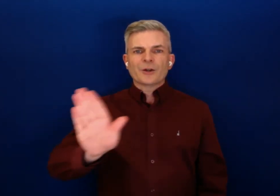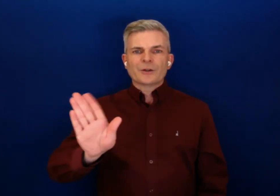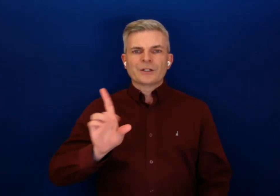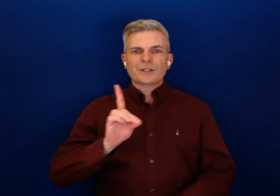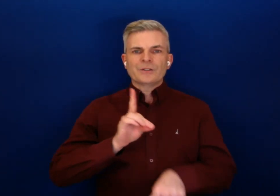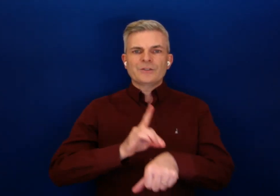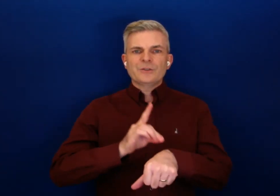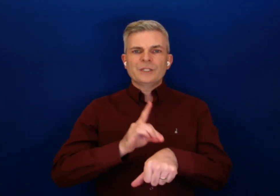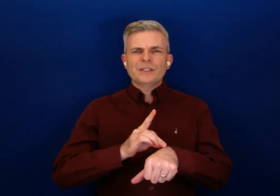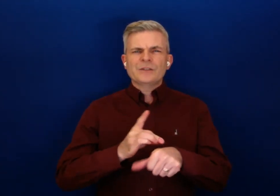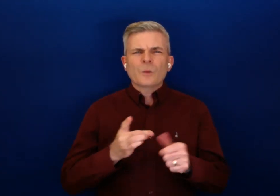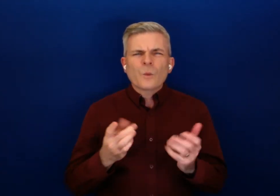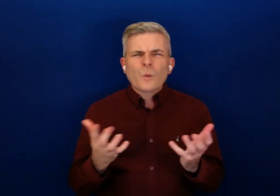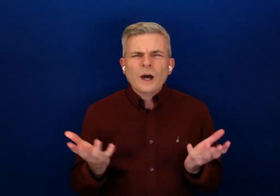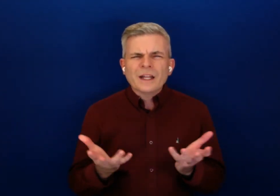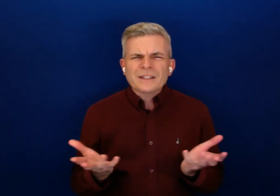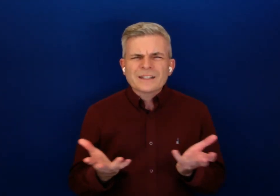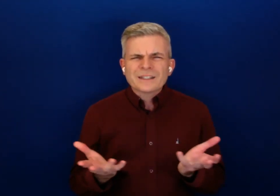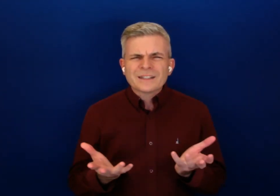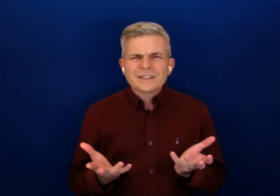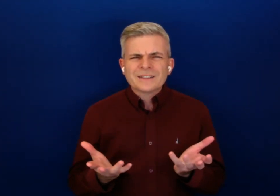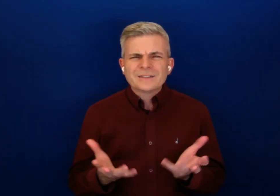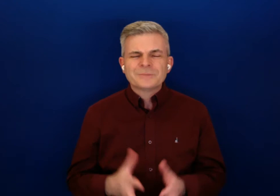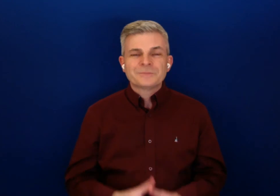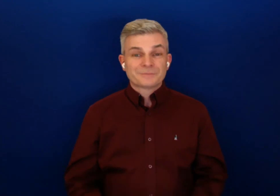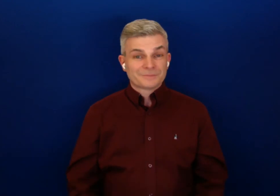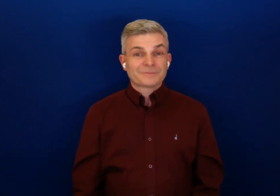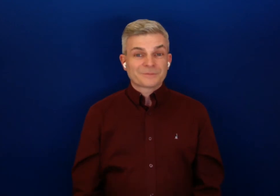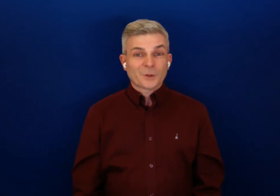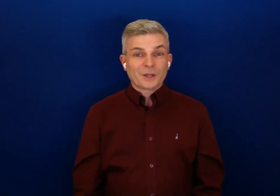Their duties, what? Okay?